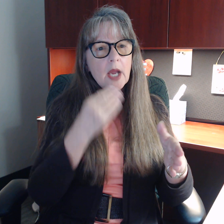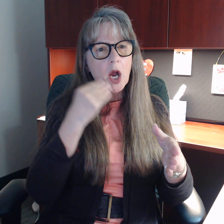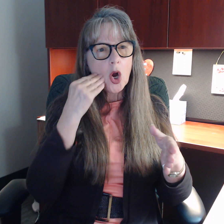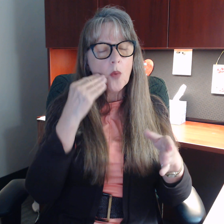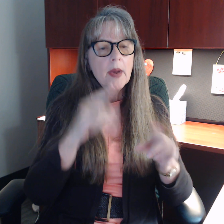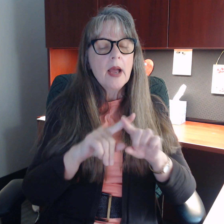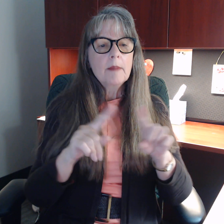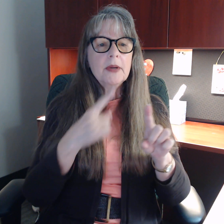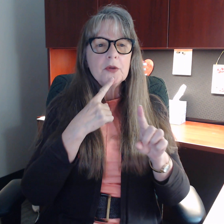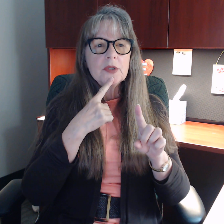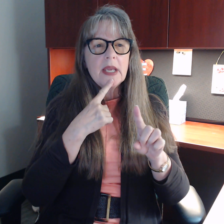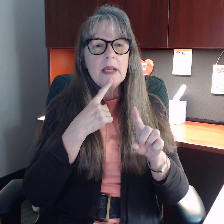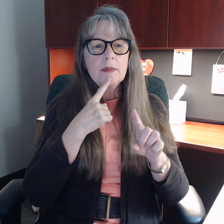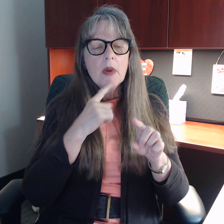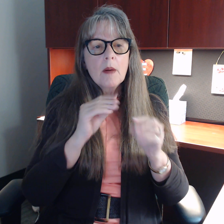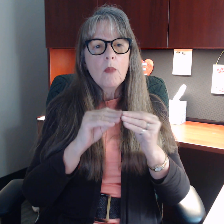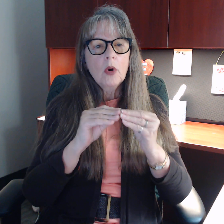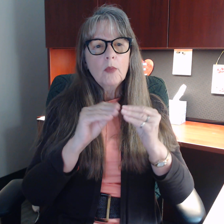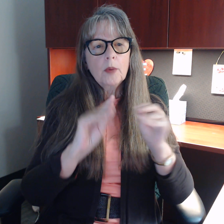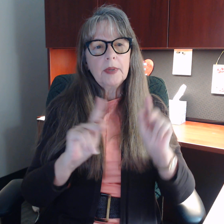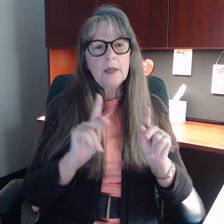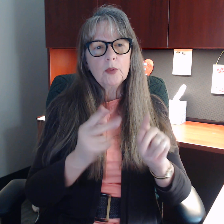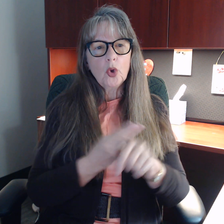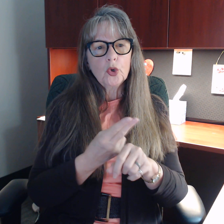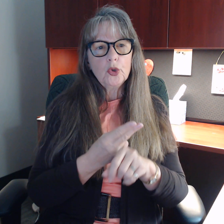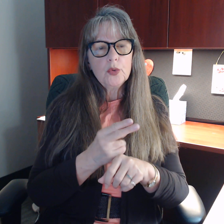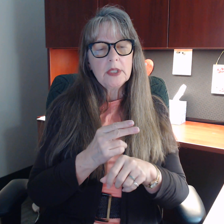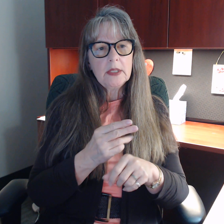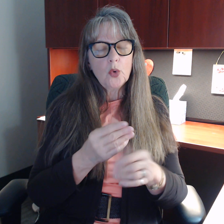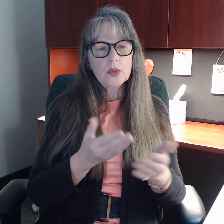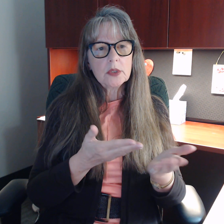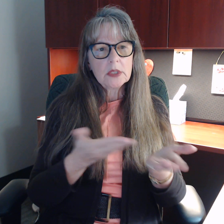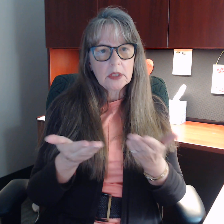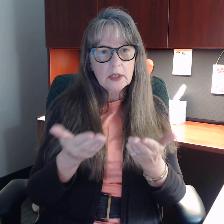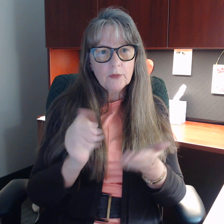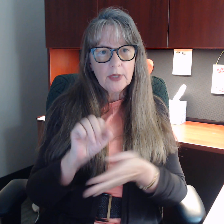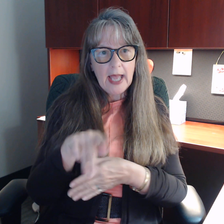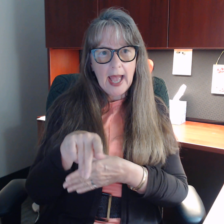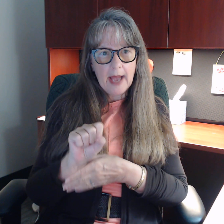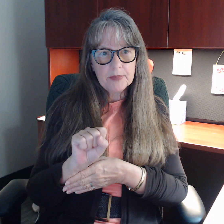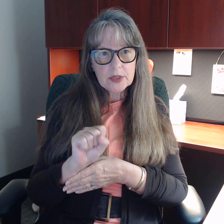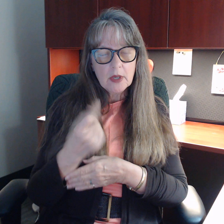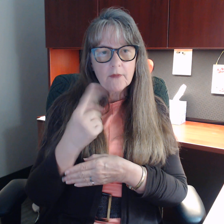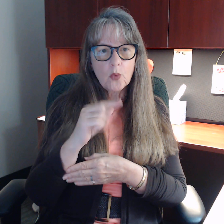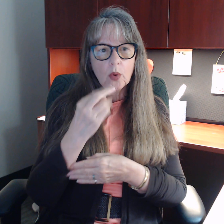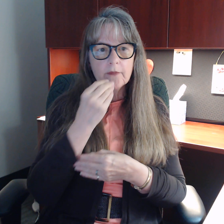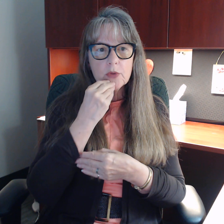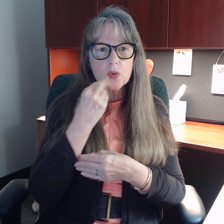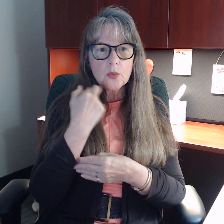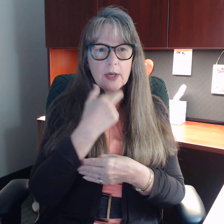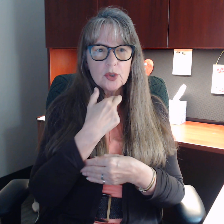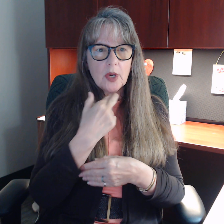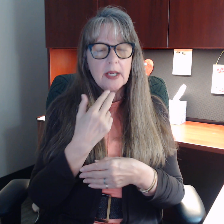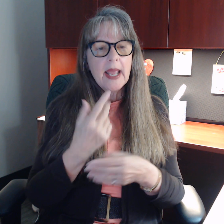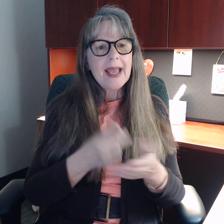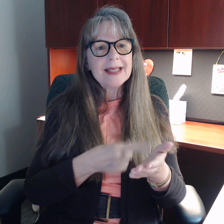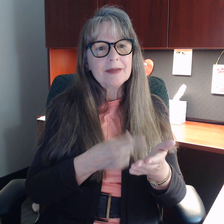home. But they're saying more and more people are using those delivery apps for food, the restaurant, and sometimes